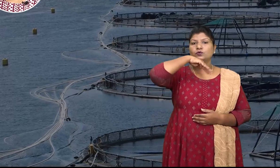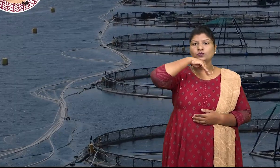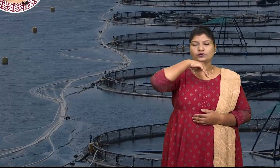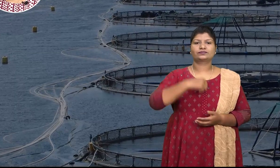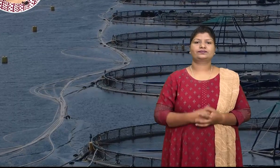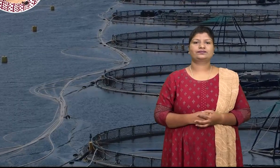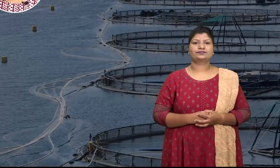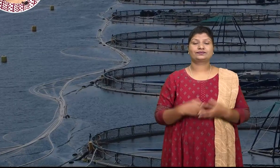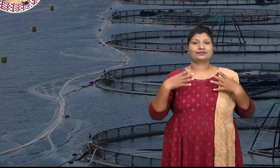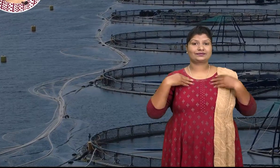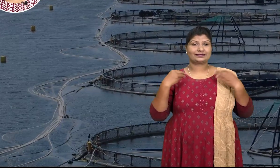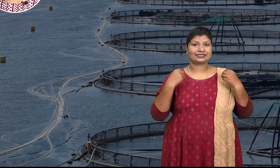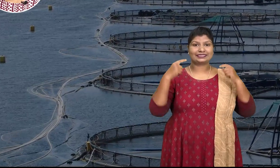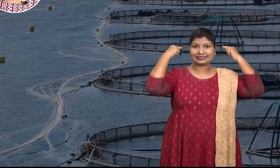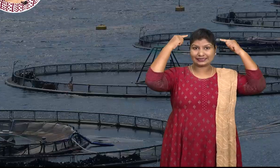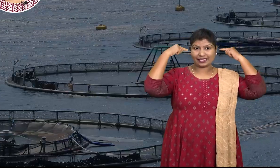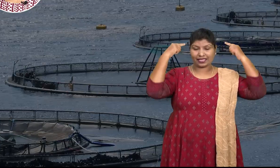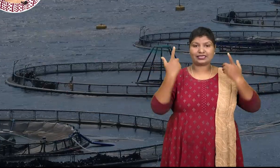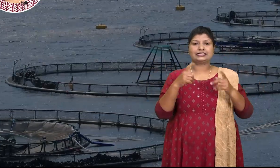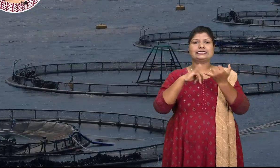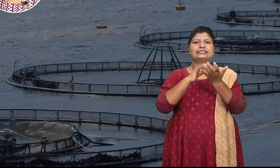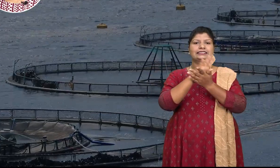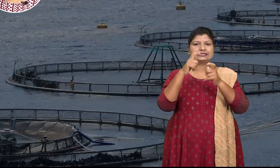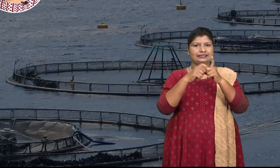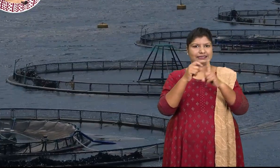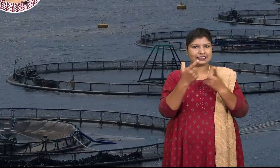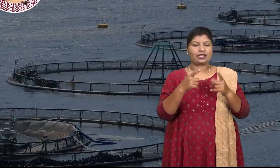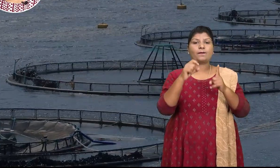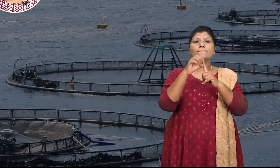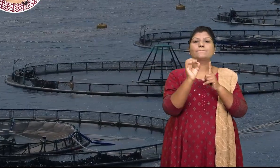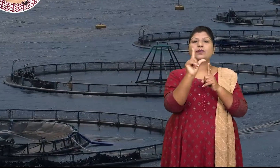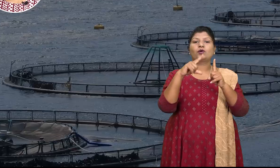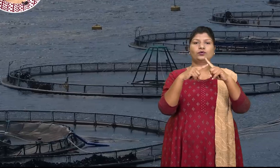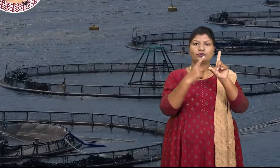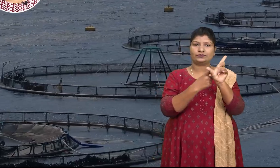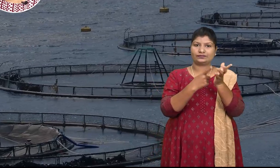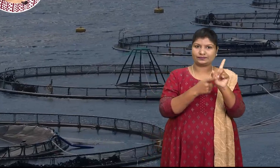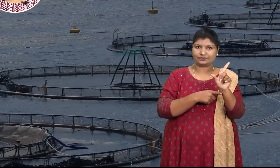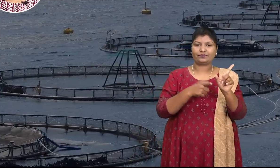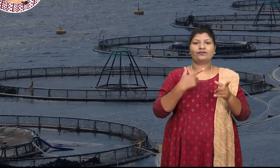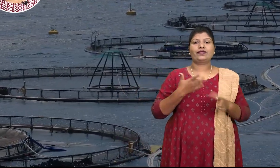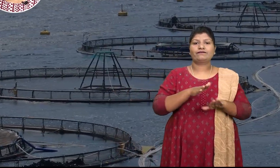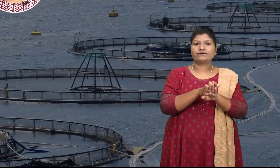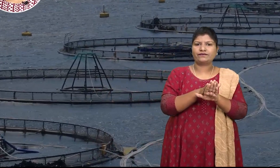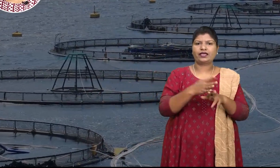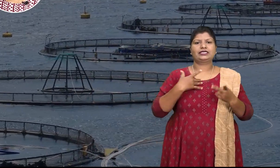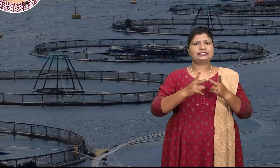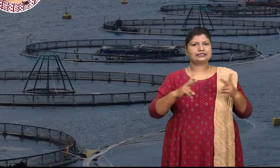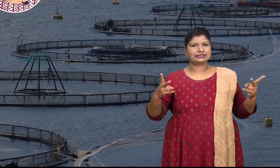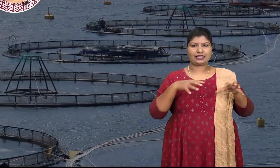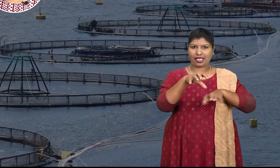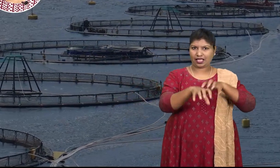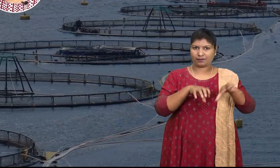goats and sheep, poultry and fish are